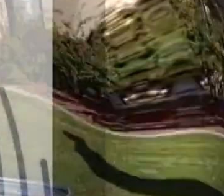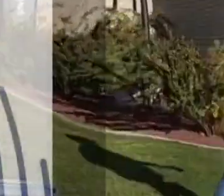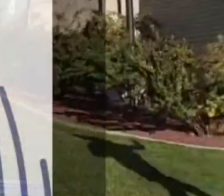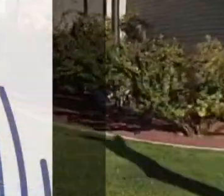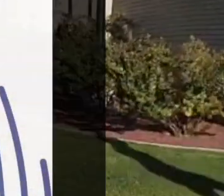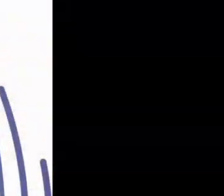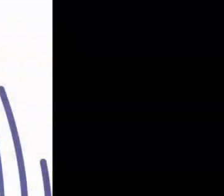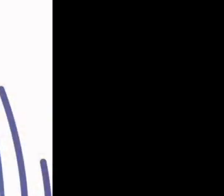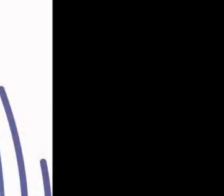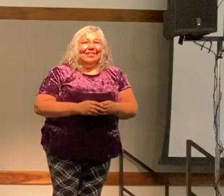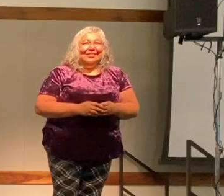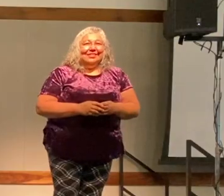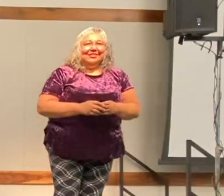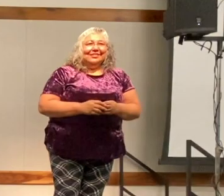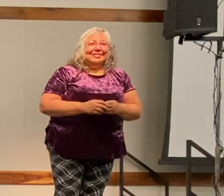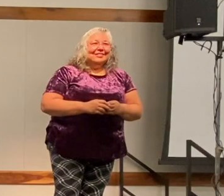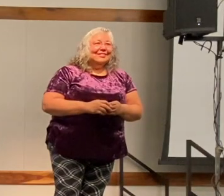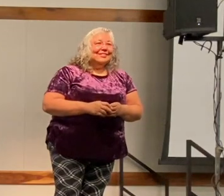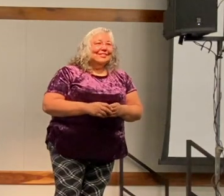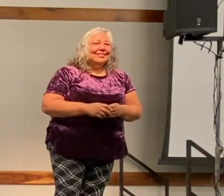Oh!